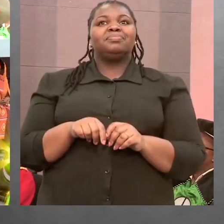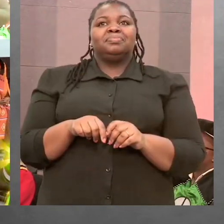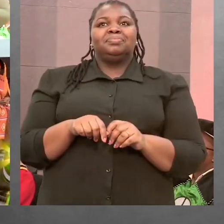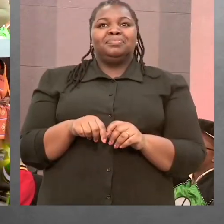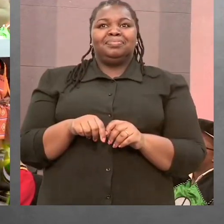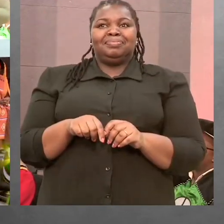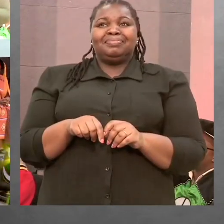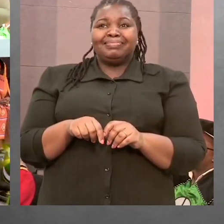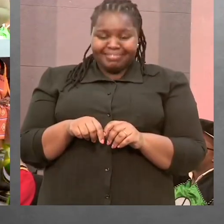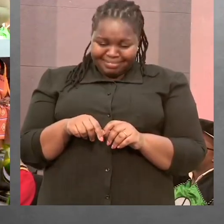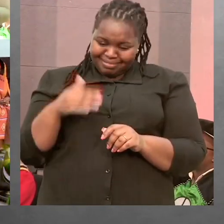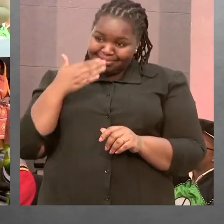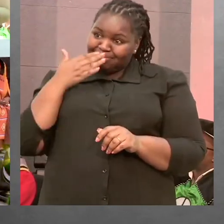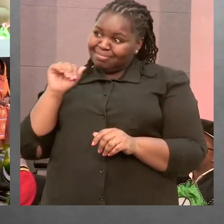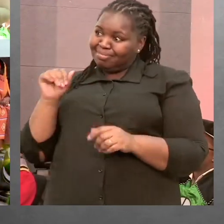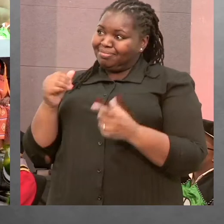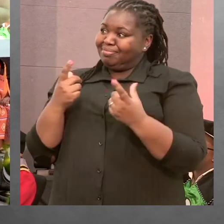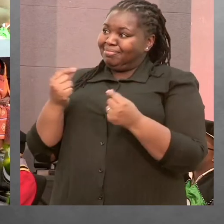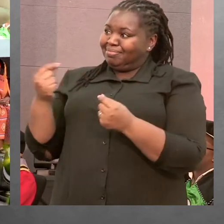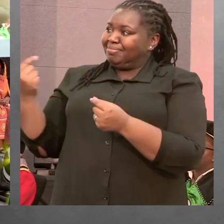asikayigqibi naleya into.